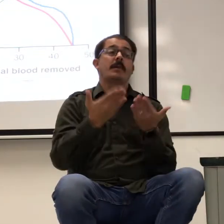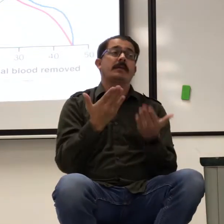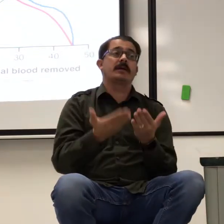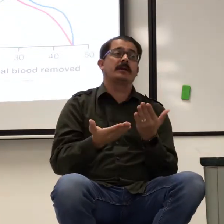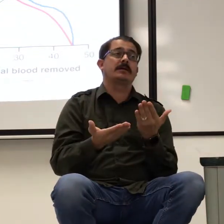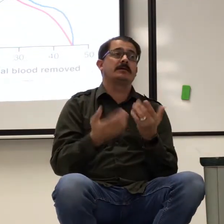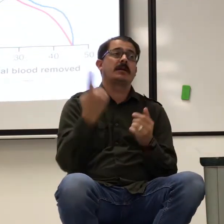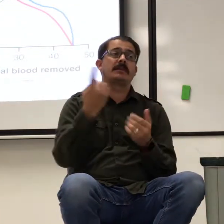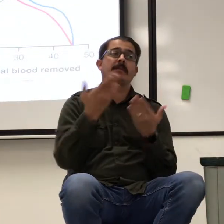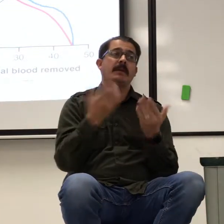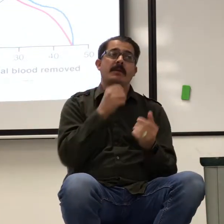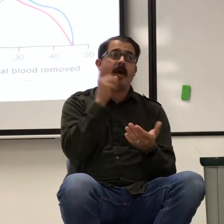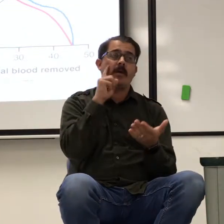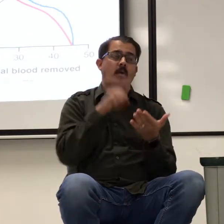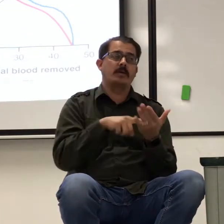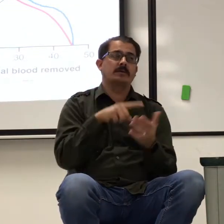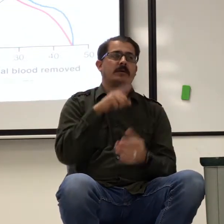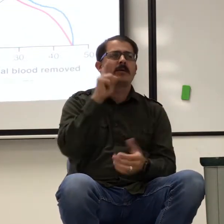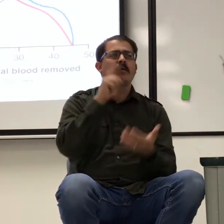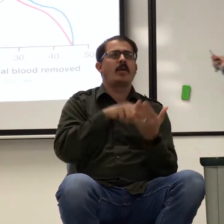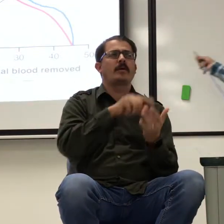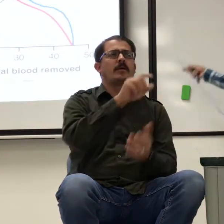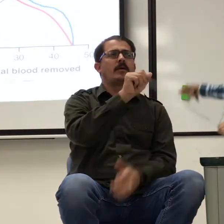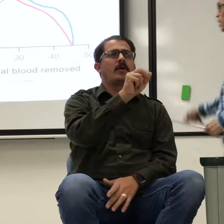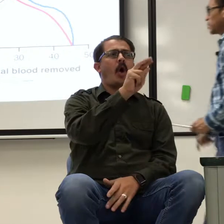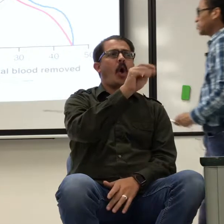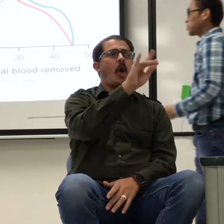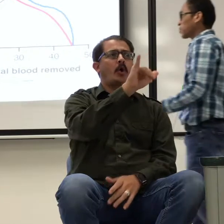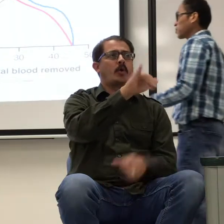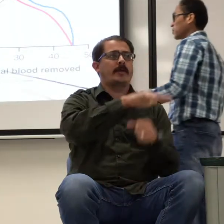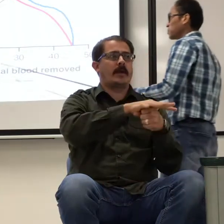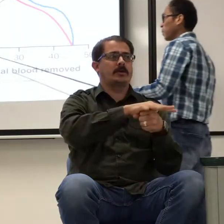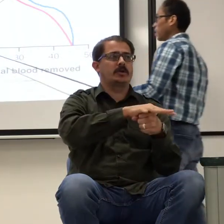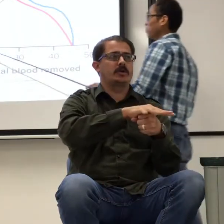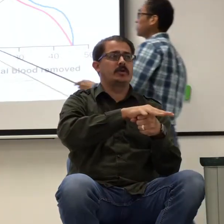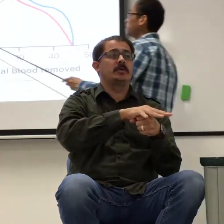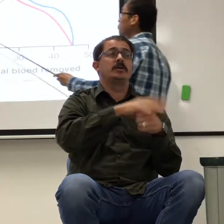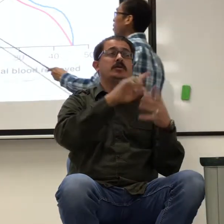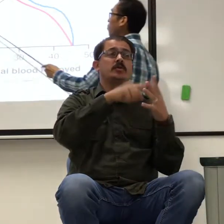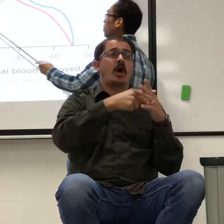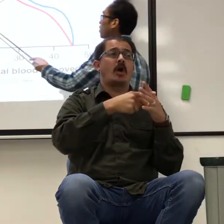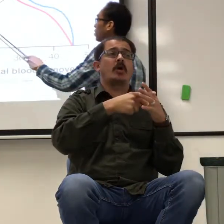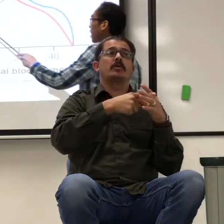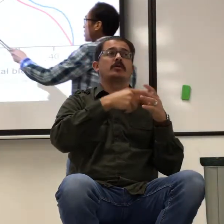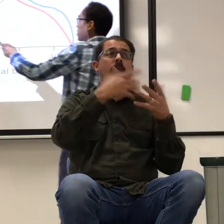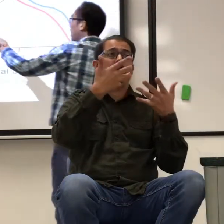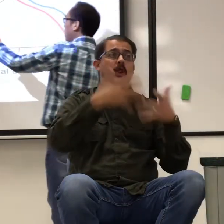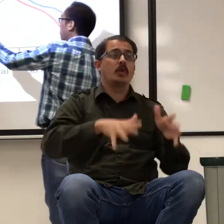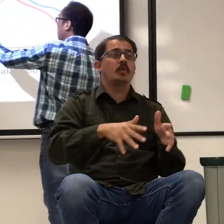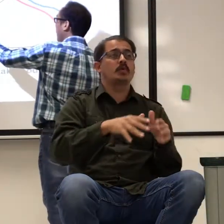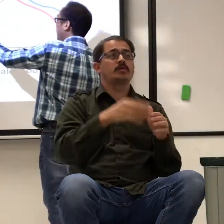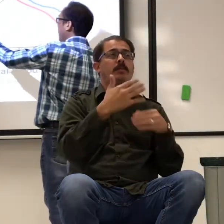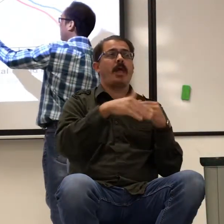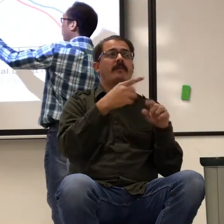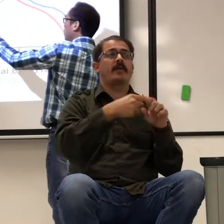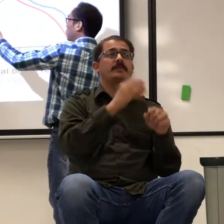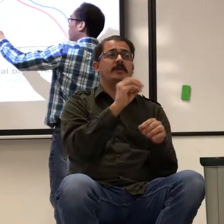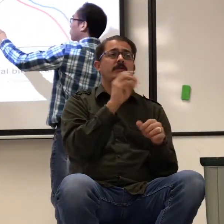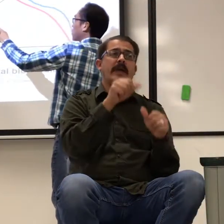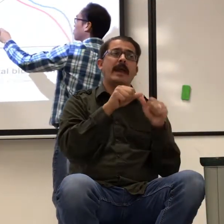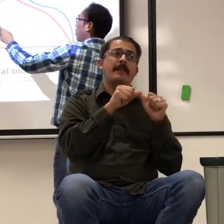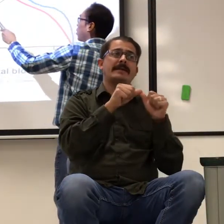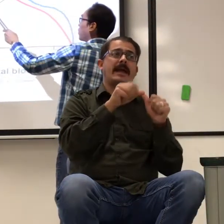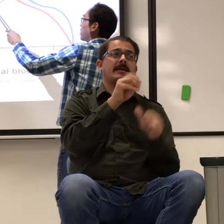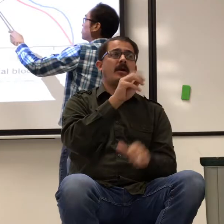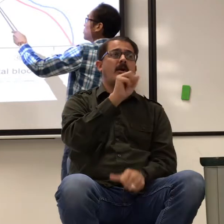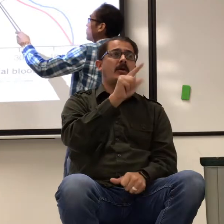is, look at the arterial pressure. As you start to lose blood from 0, you're actually able to maintain arterial